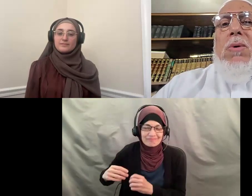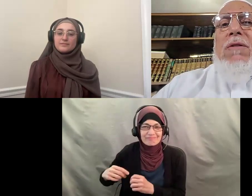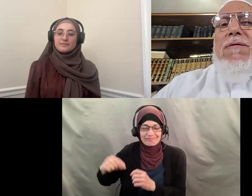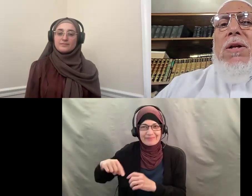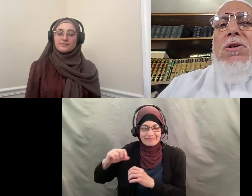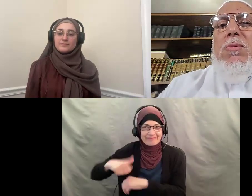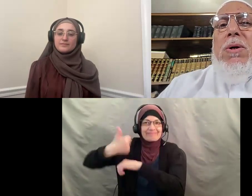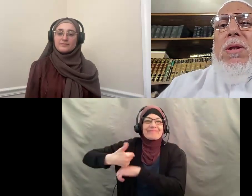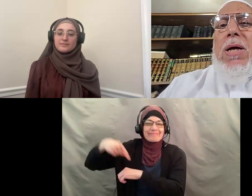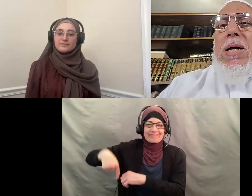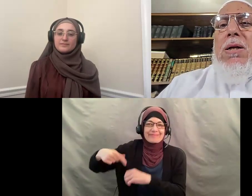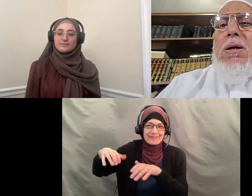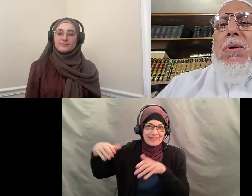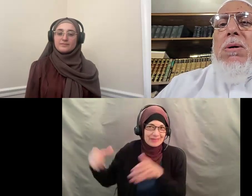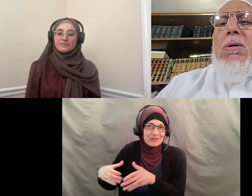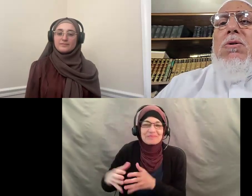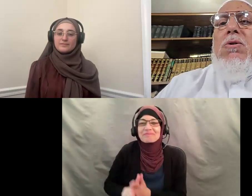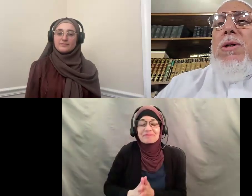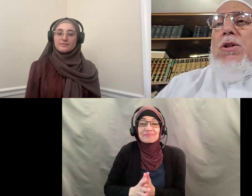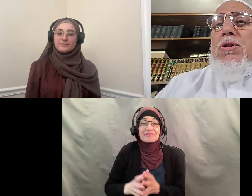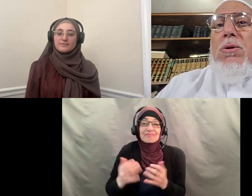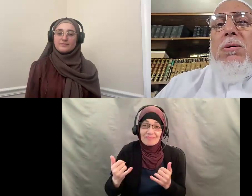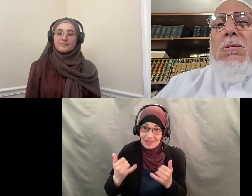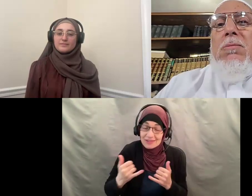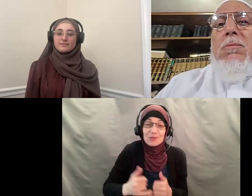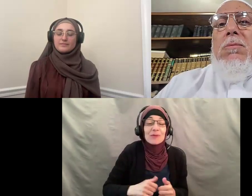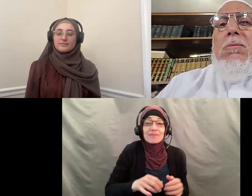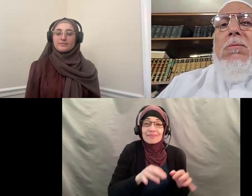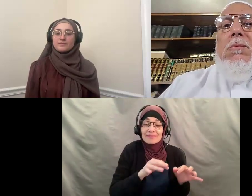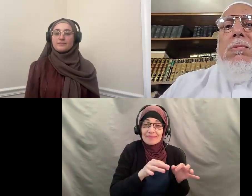So we are finished with ayah number 22.